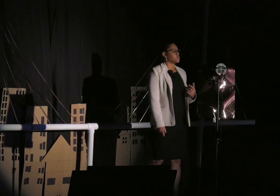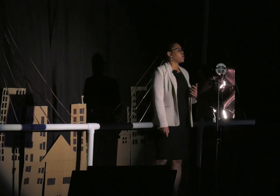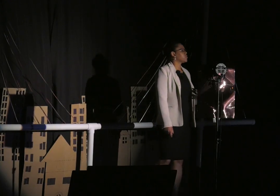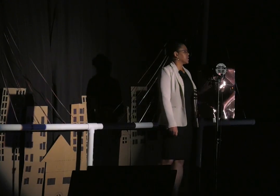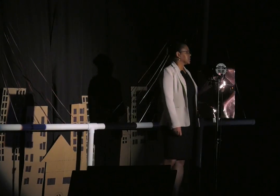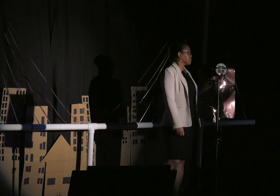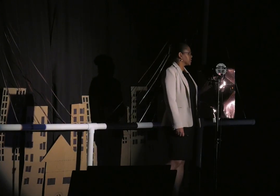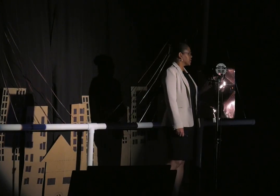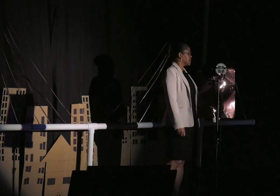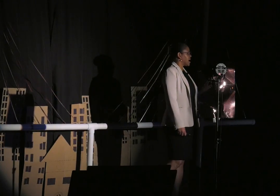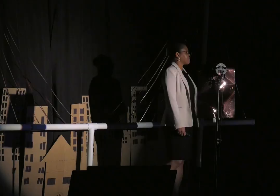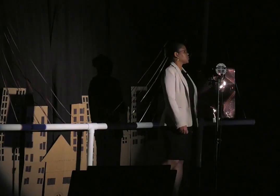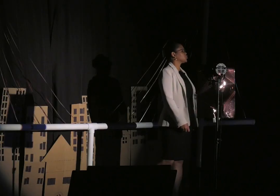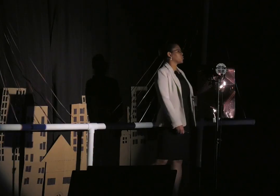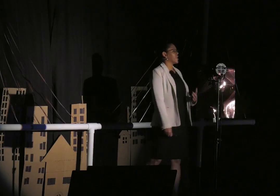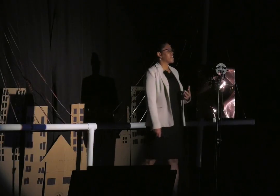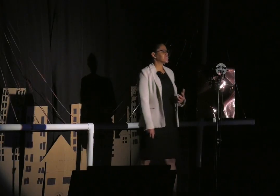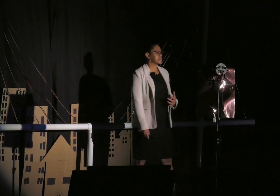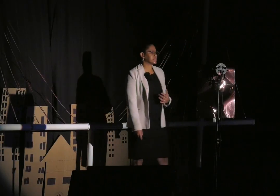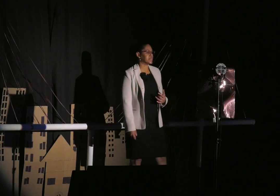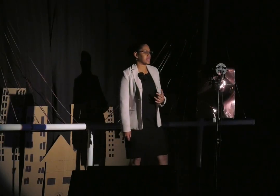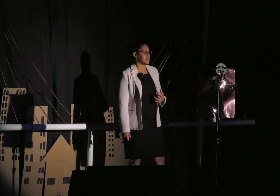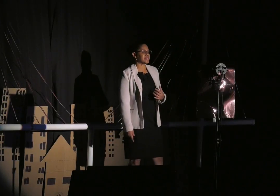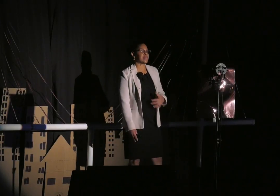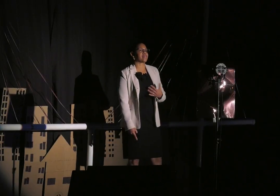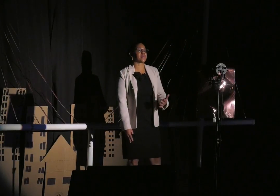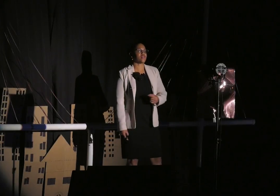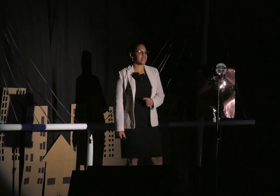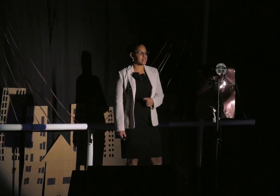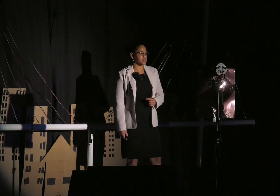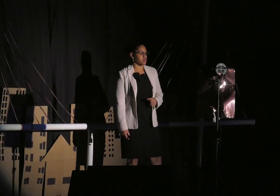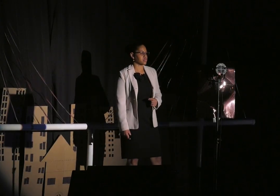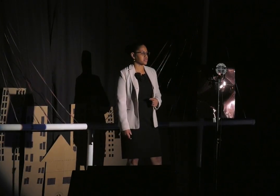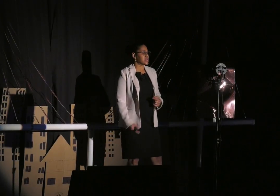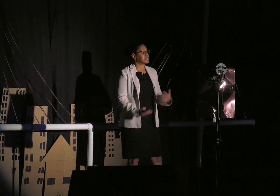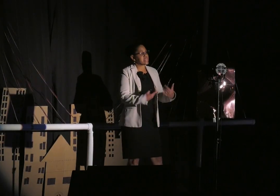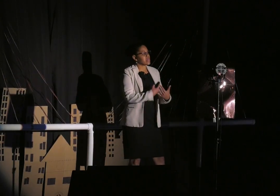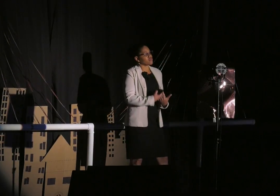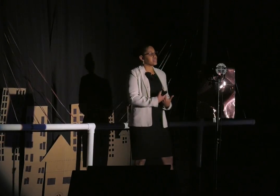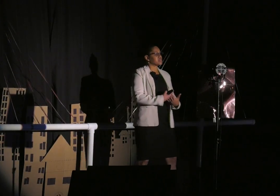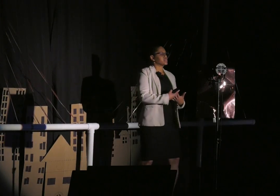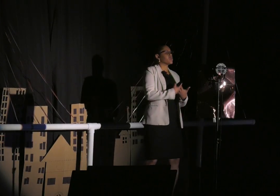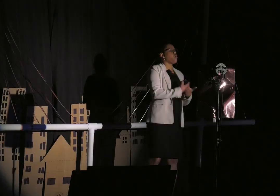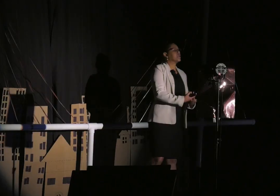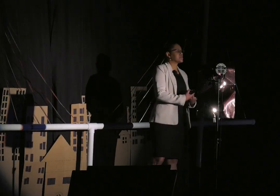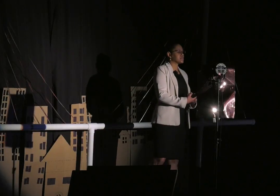who communicate differently have a chore every single day to get their ideas across, to get the rest of us to